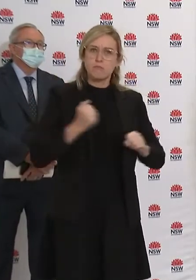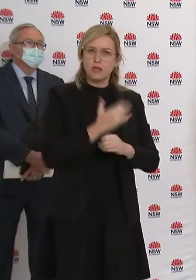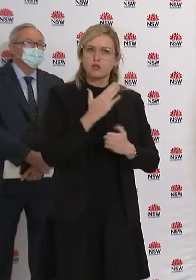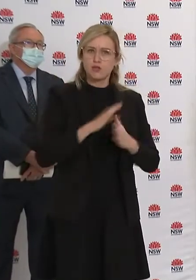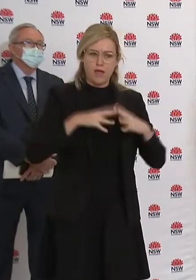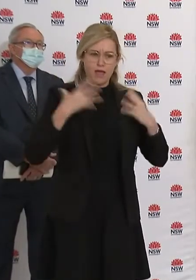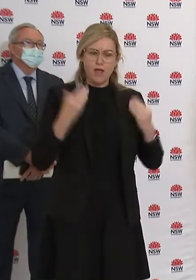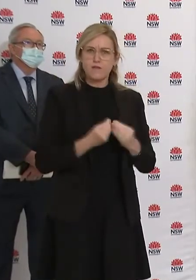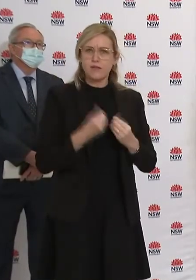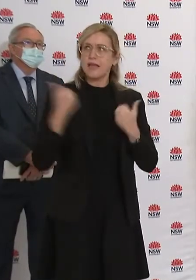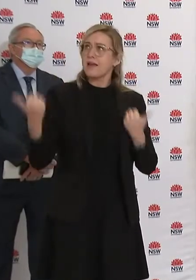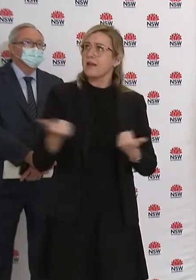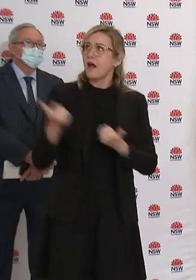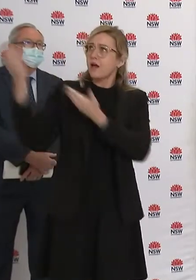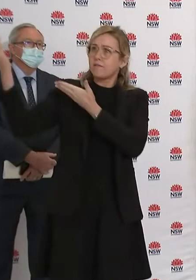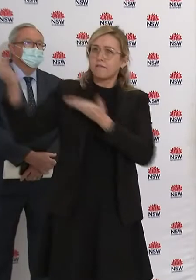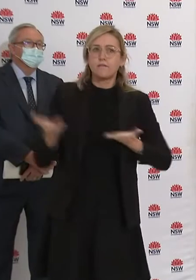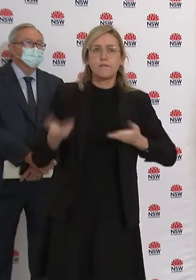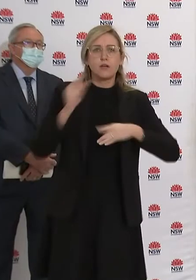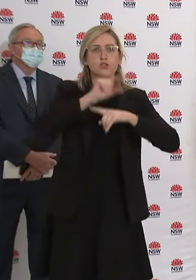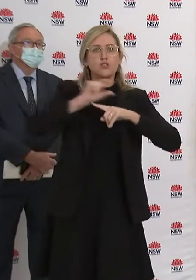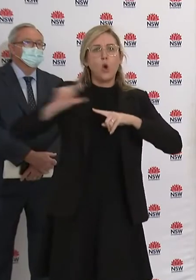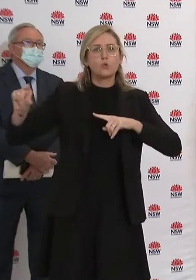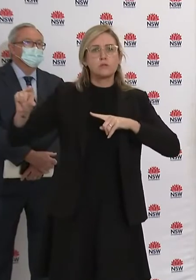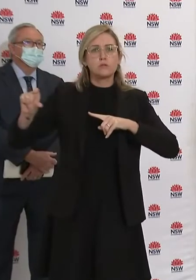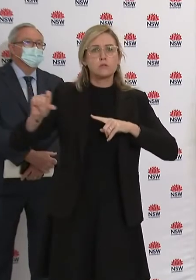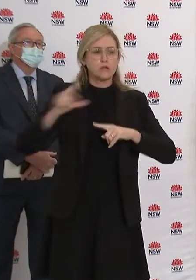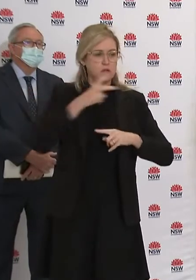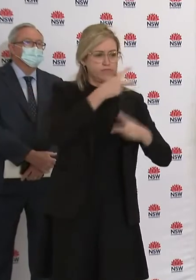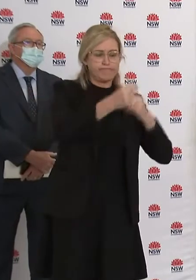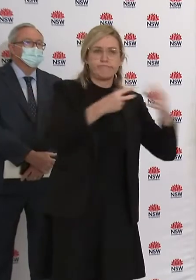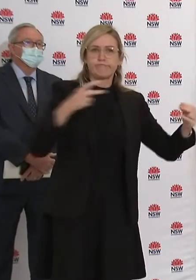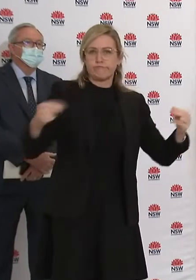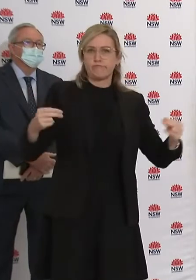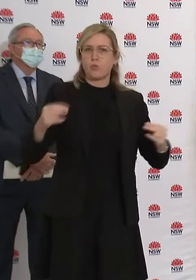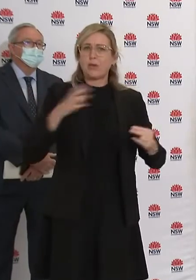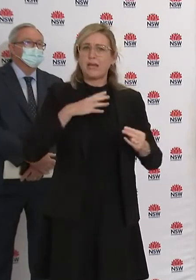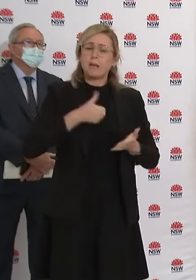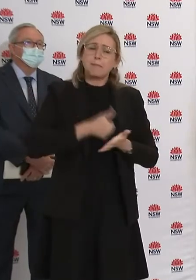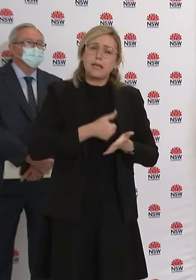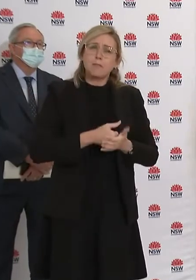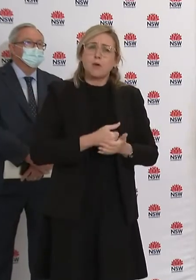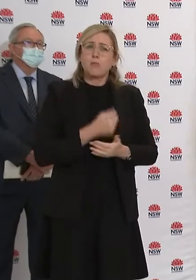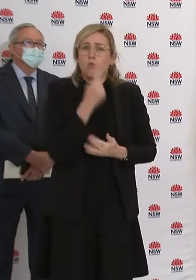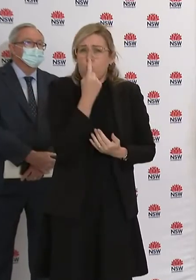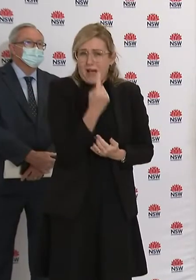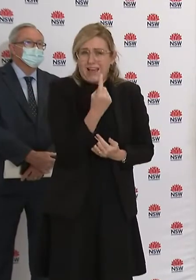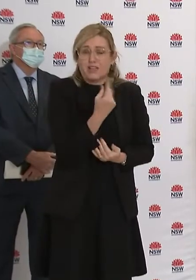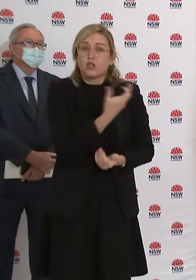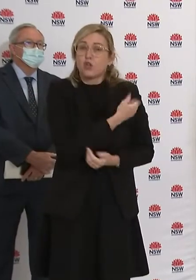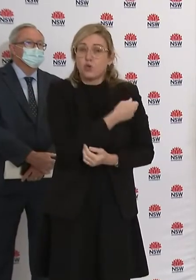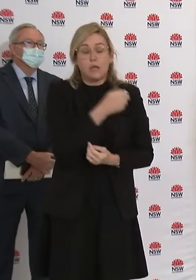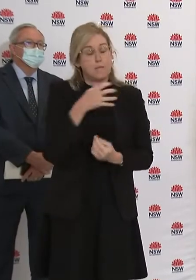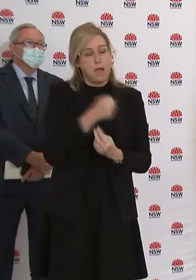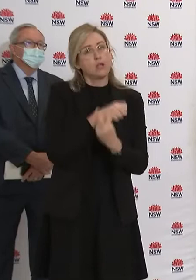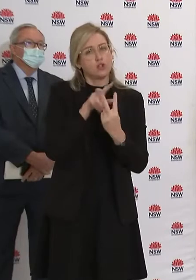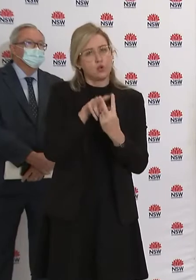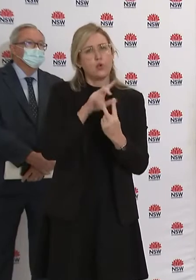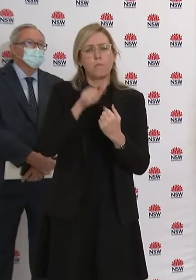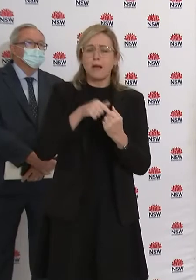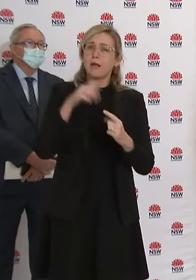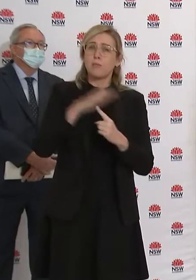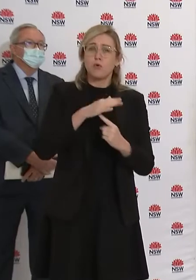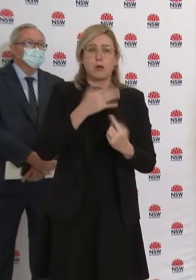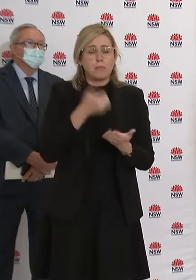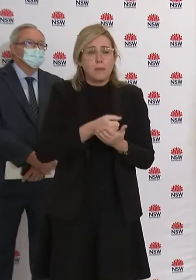get as many people in that community with at least the first dose as possible, because even with the first dose, it reduces your